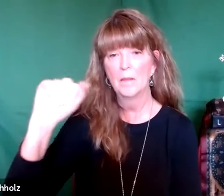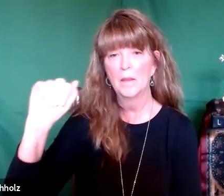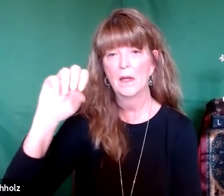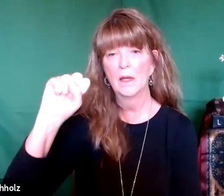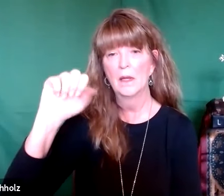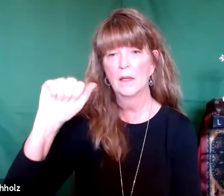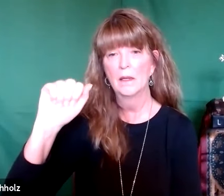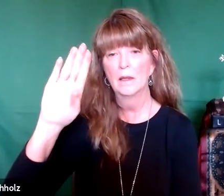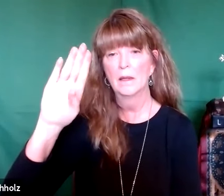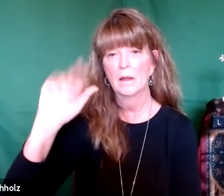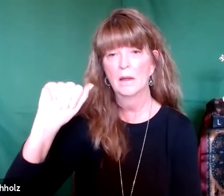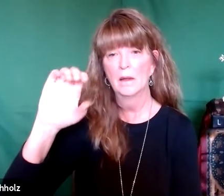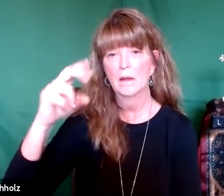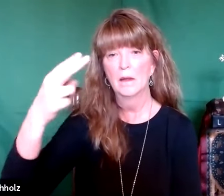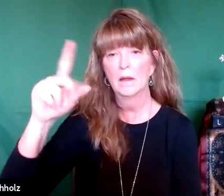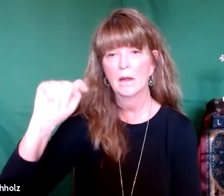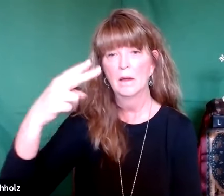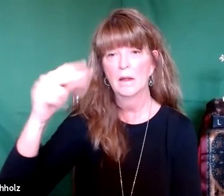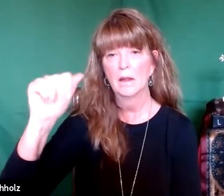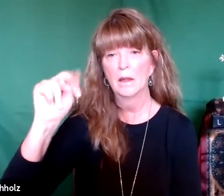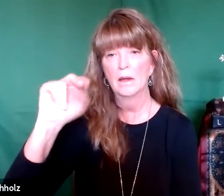Eloi, lama sabachthani,